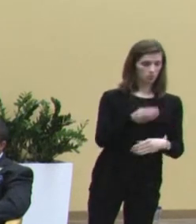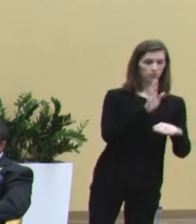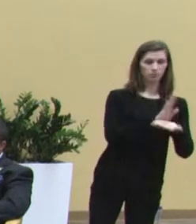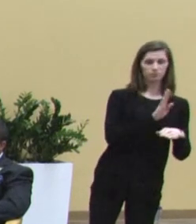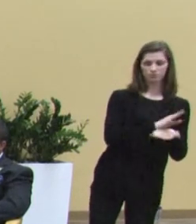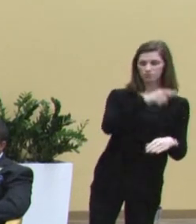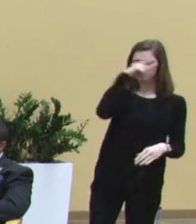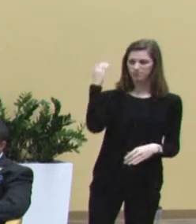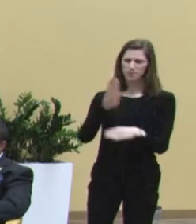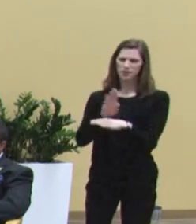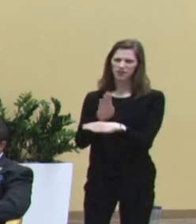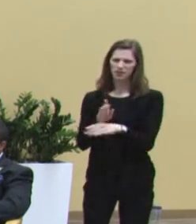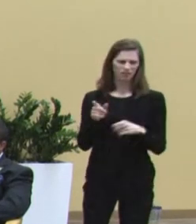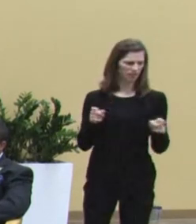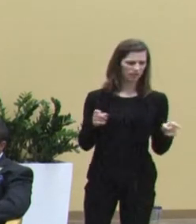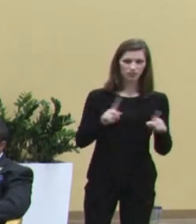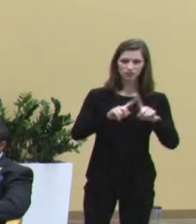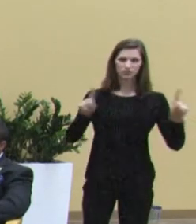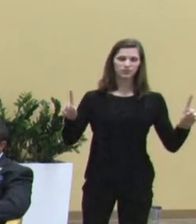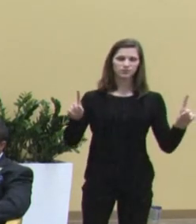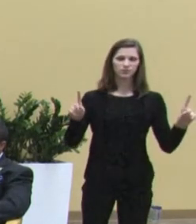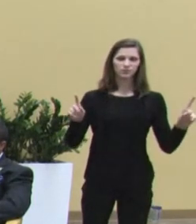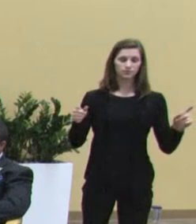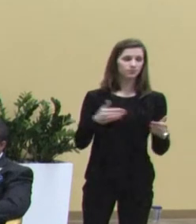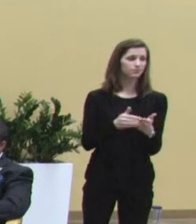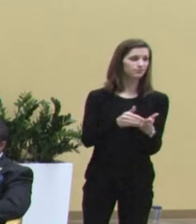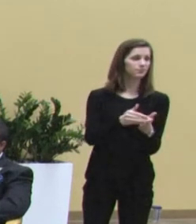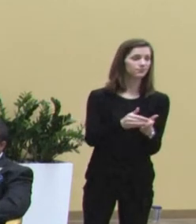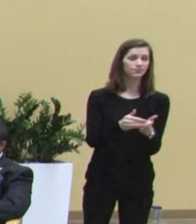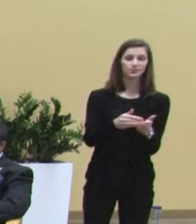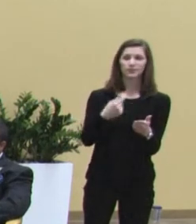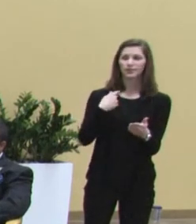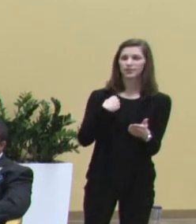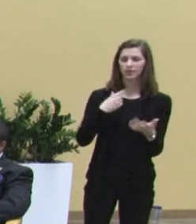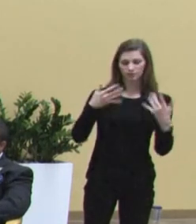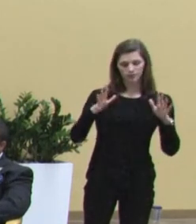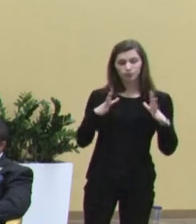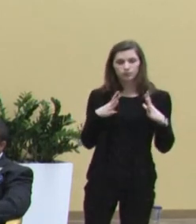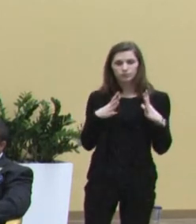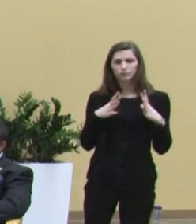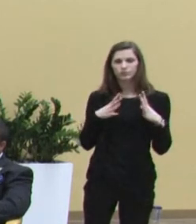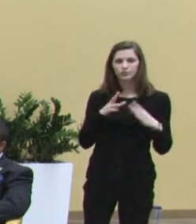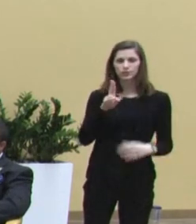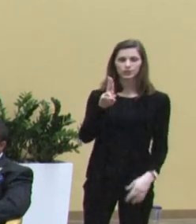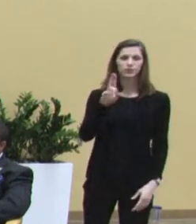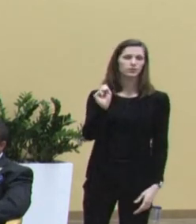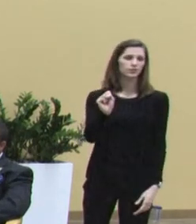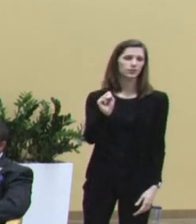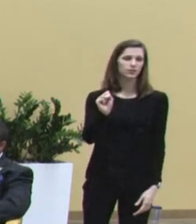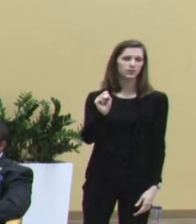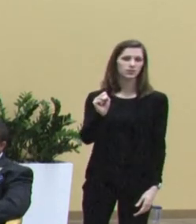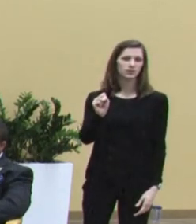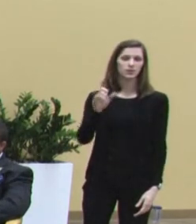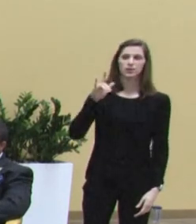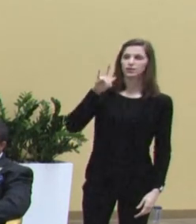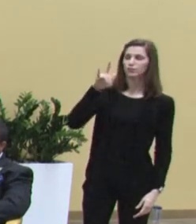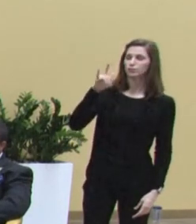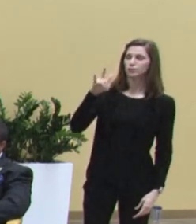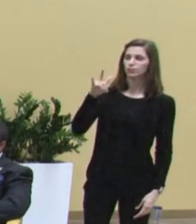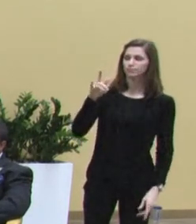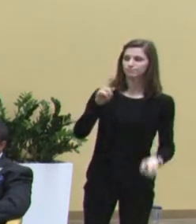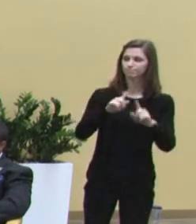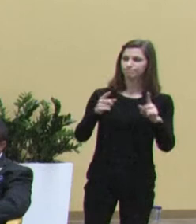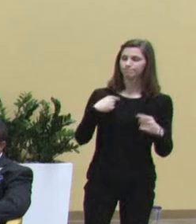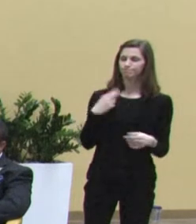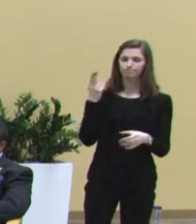like. Oftentimes, and you know, I retired from the United States Air Force and I came out into this chamber business, and the Air